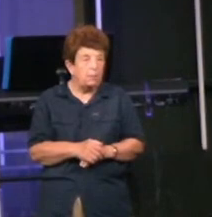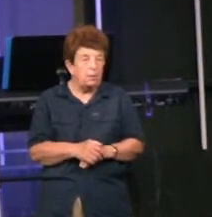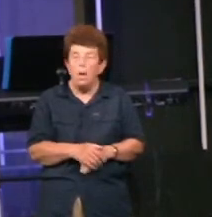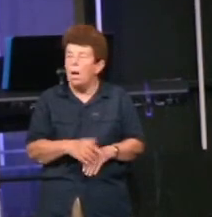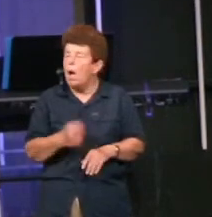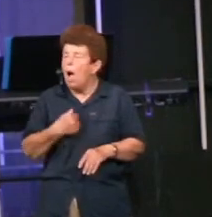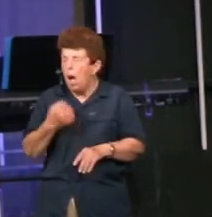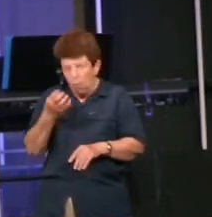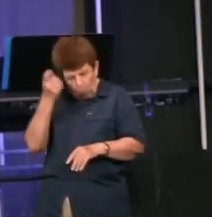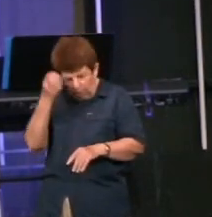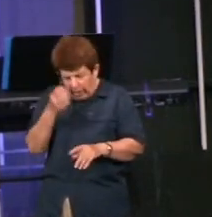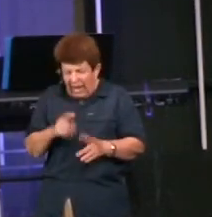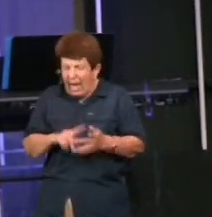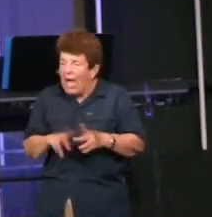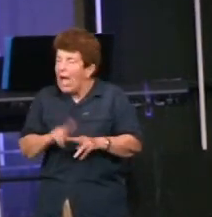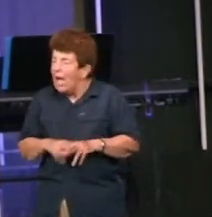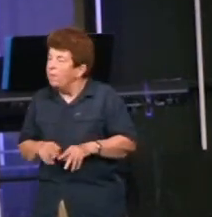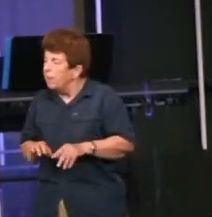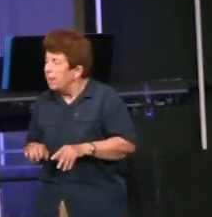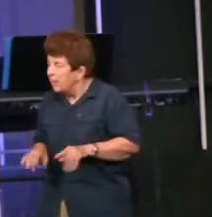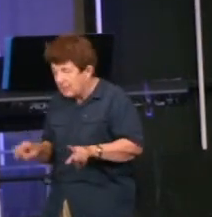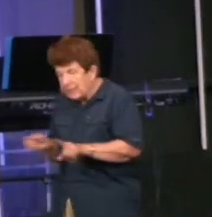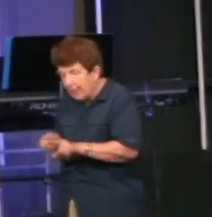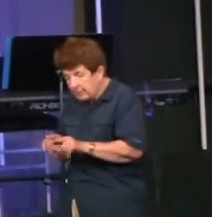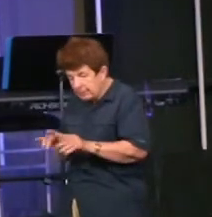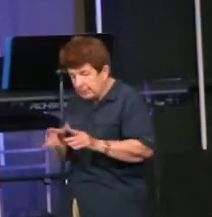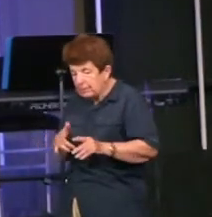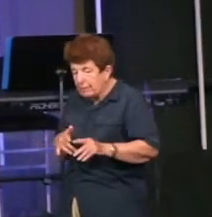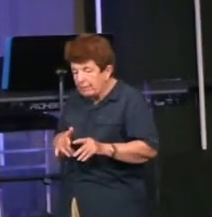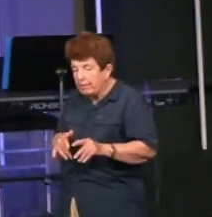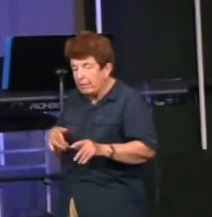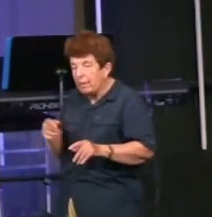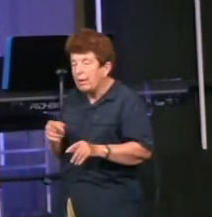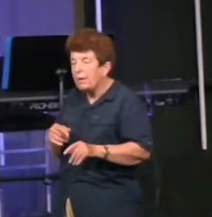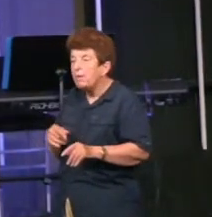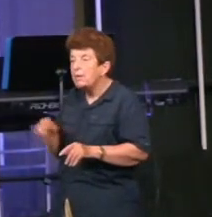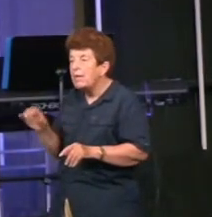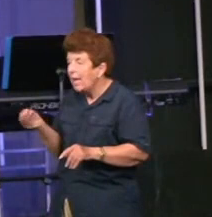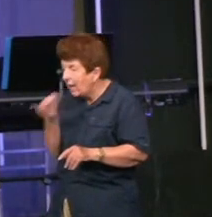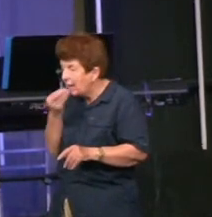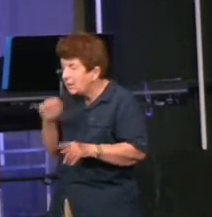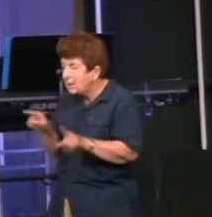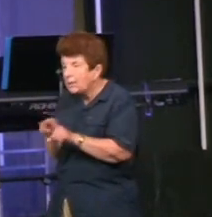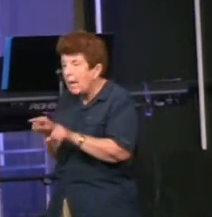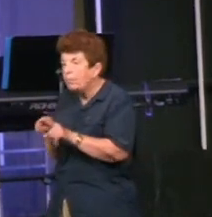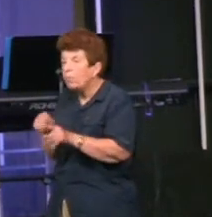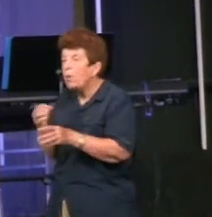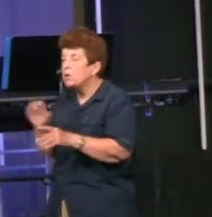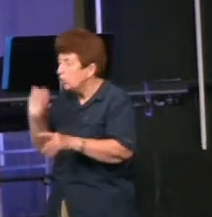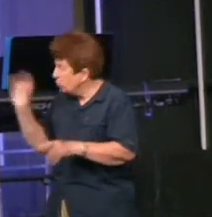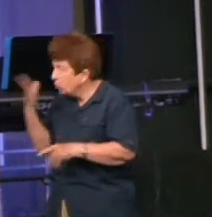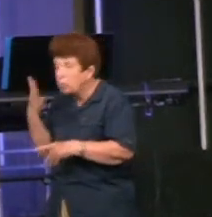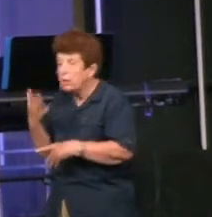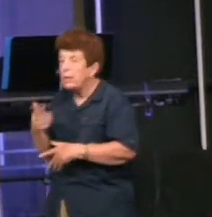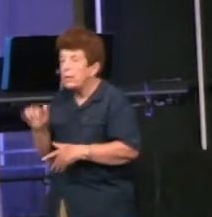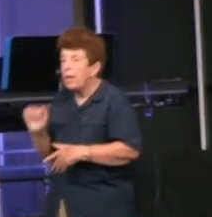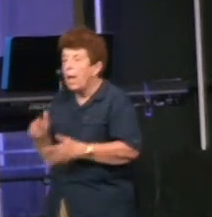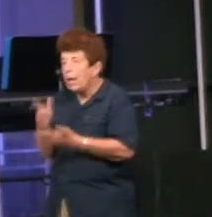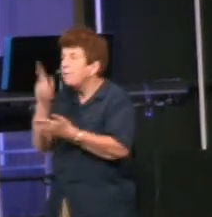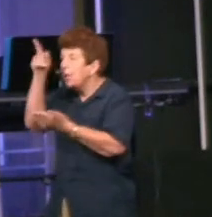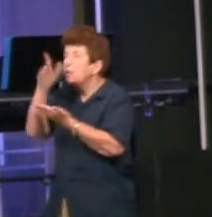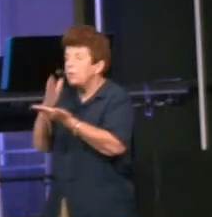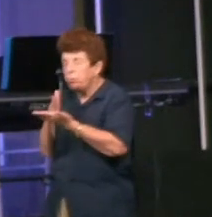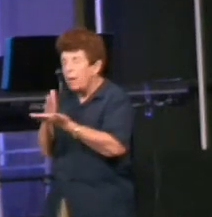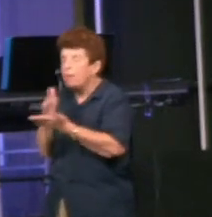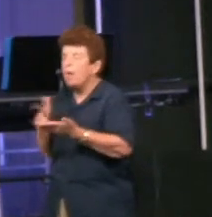And I wonder, are we just as sensitive to our spiritual hunger? If Jesus is the bread of life, are we just as